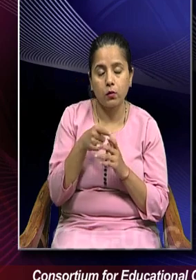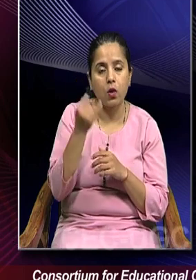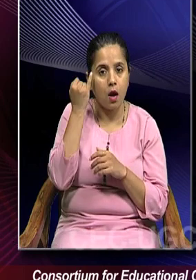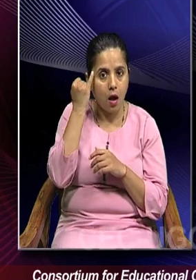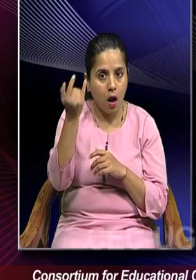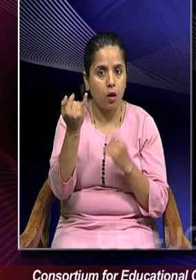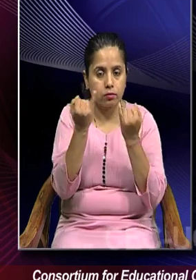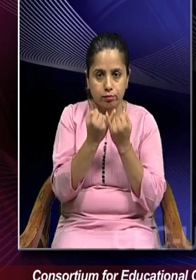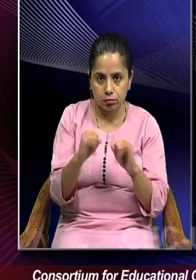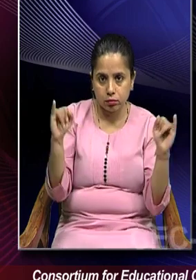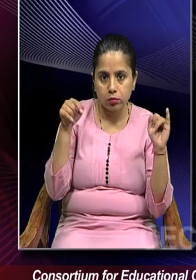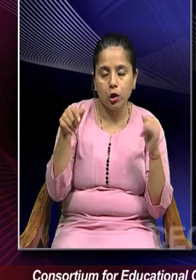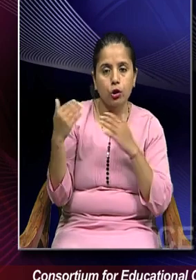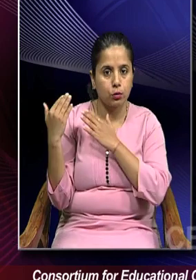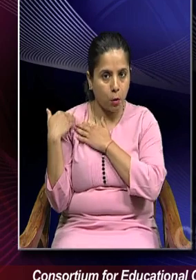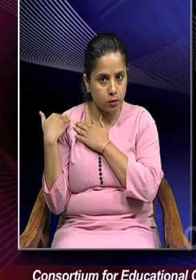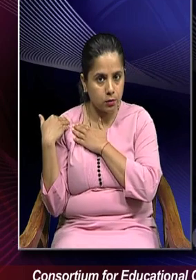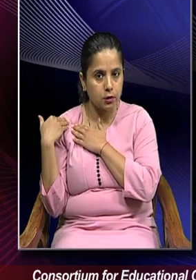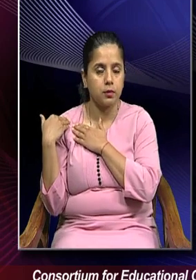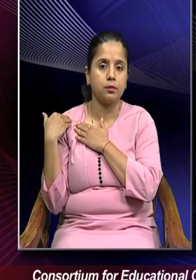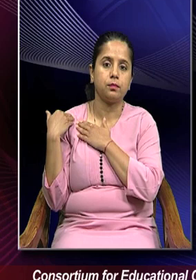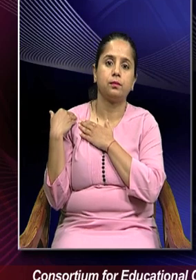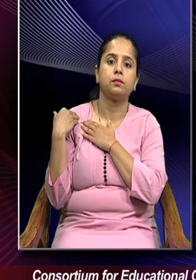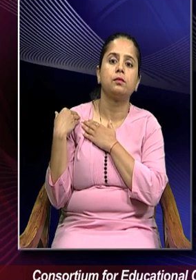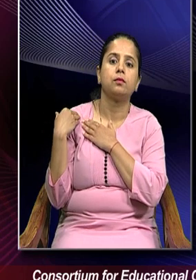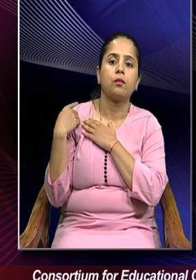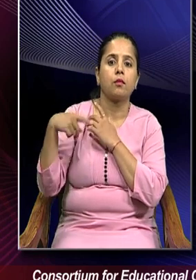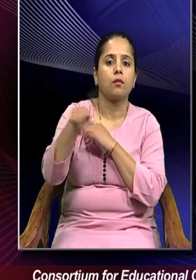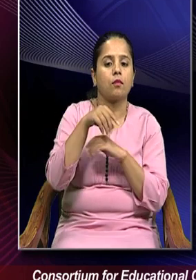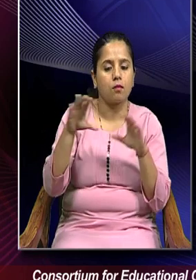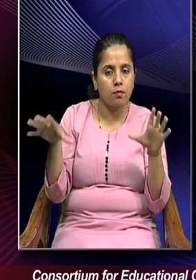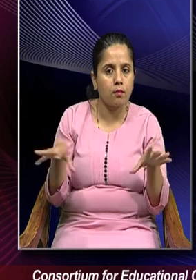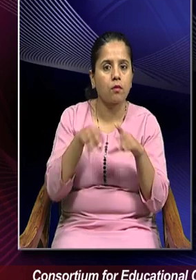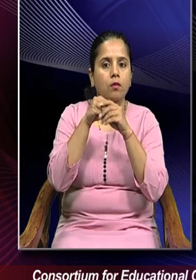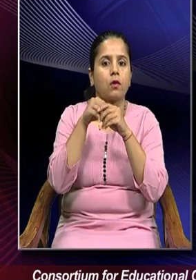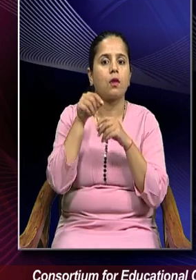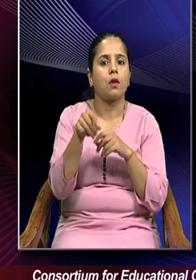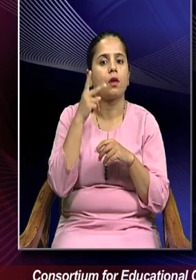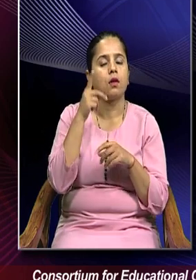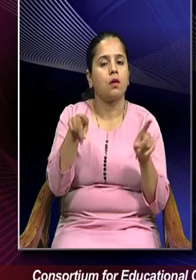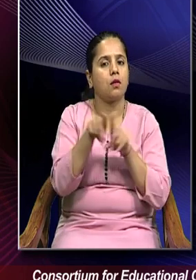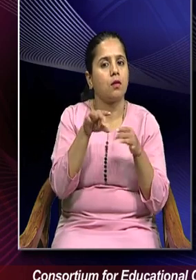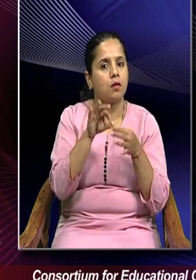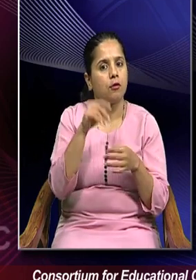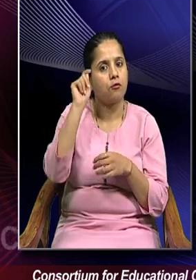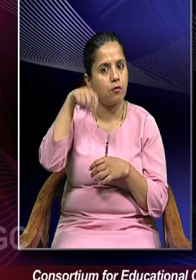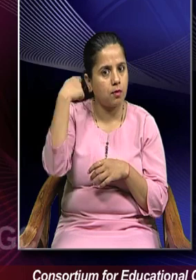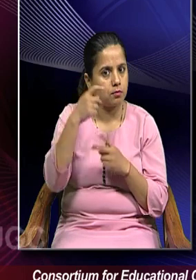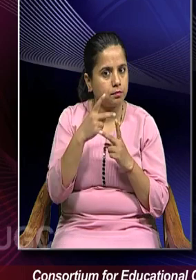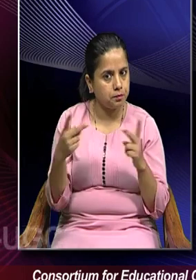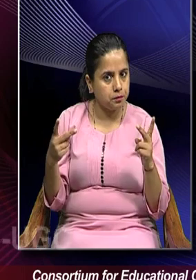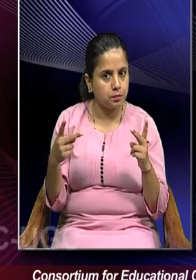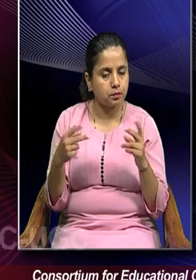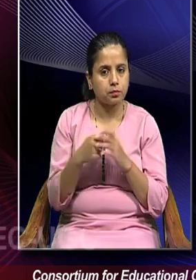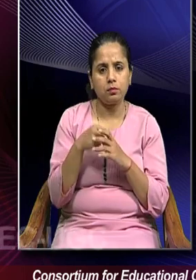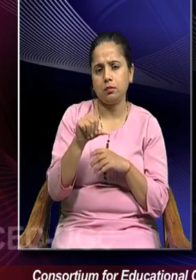of independence, responsibility, they were being in a way combined in this particular film as well. And